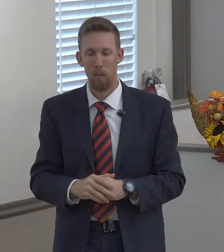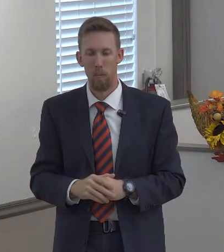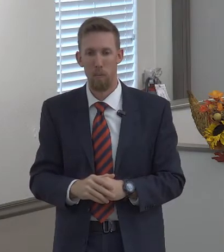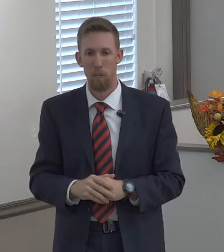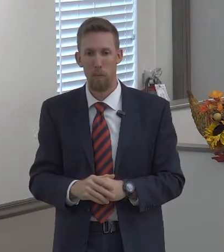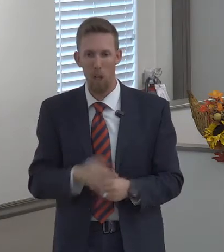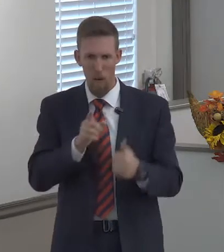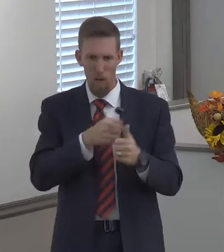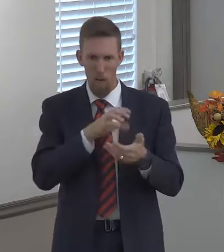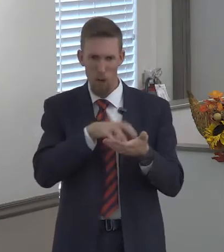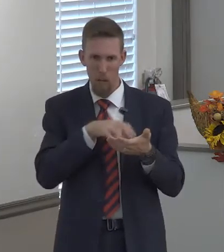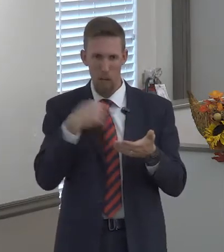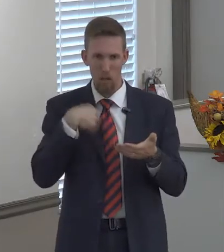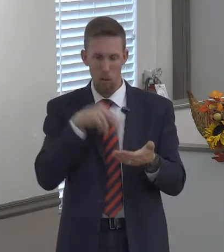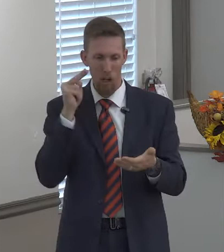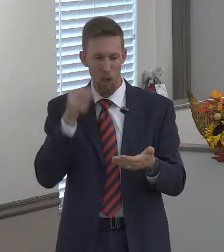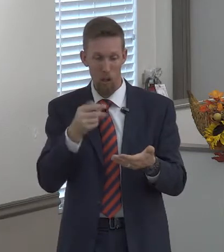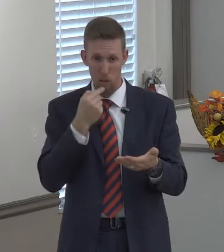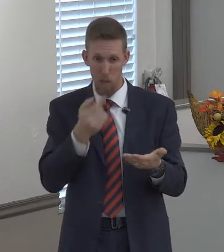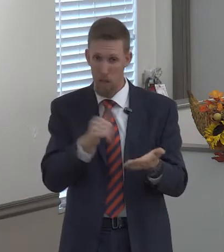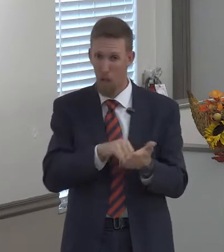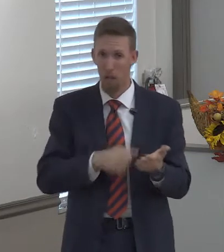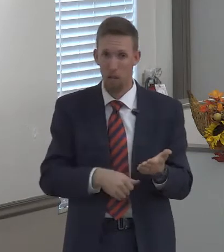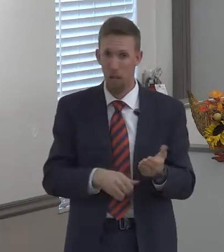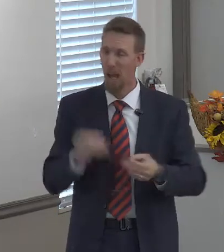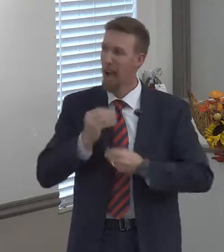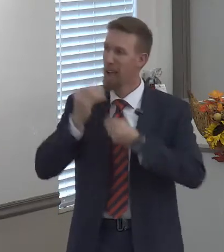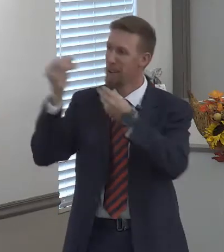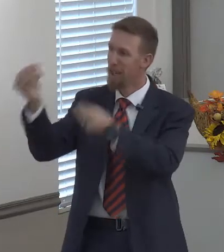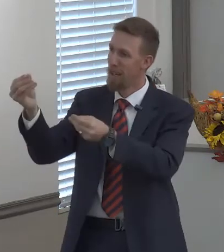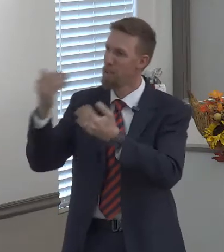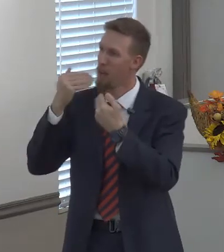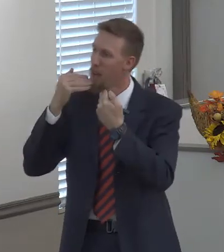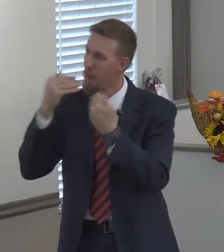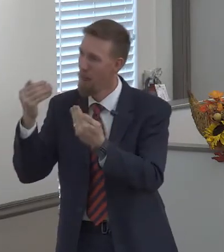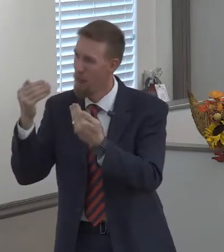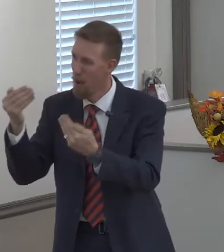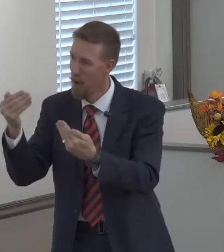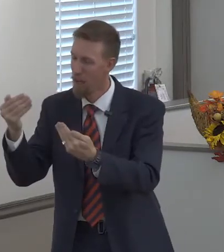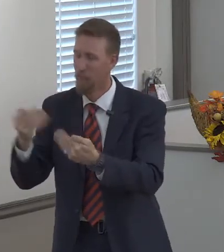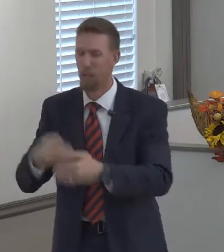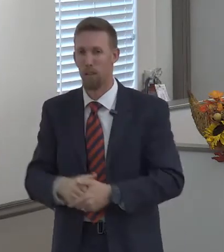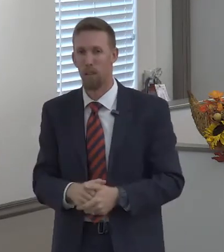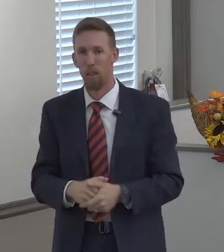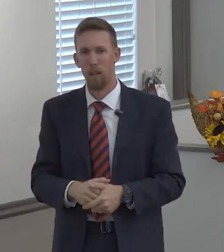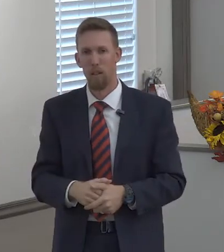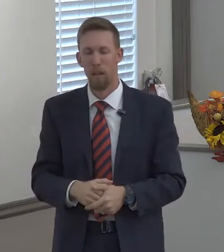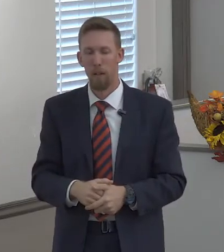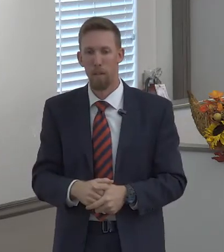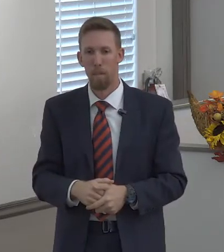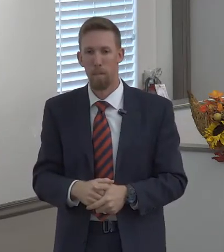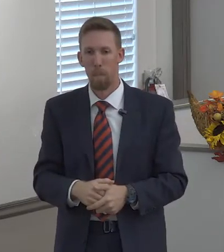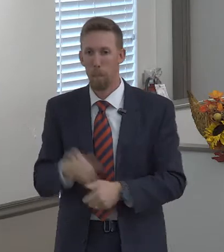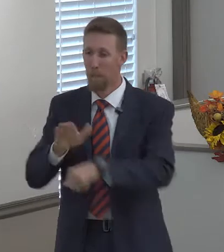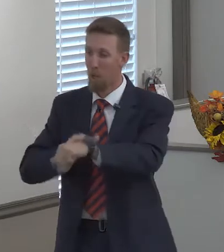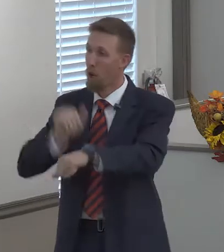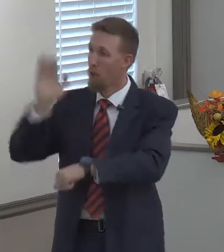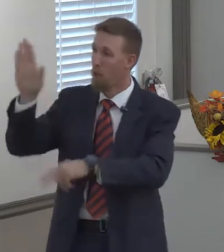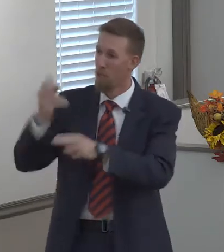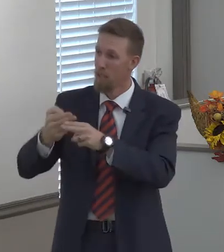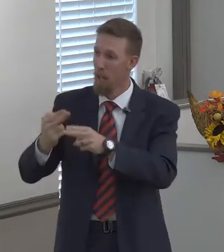with psalms." And then Ephesians 5:20, "Giving thanks always for all things